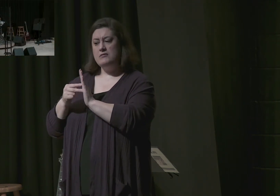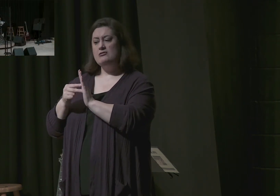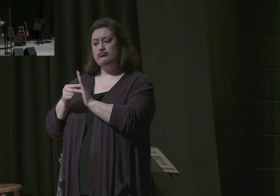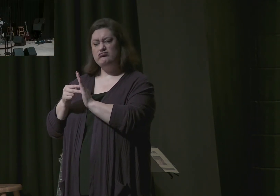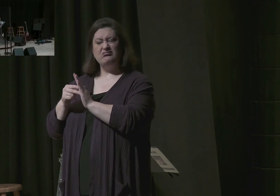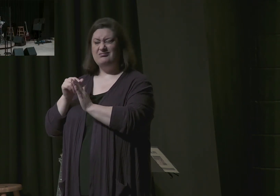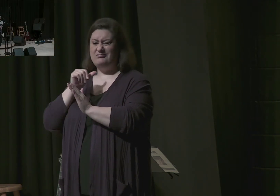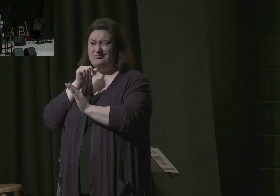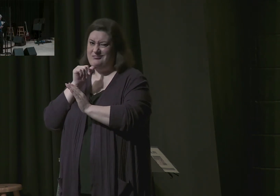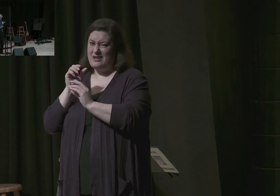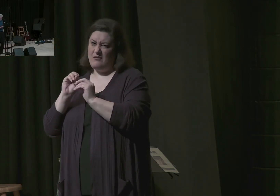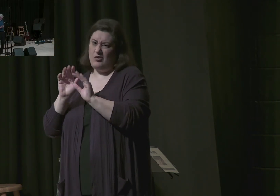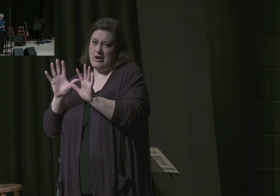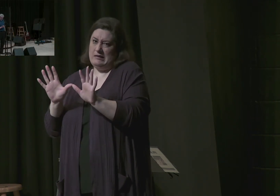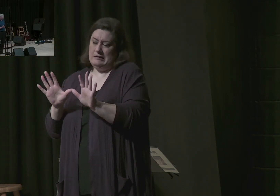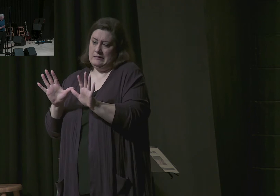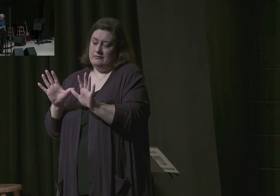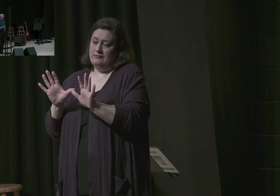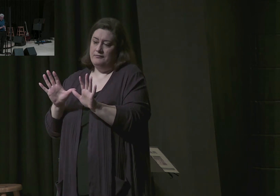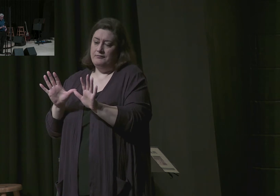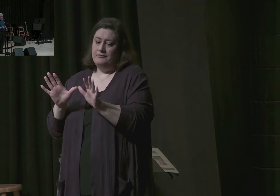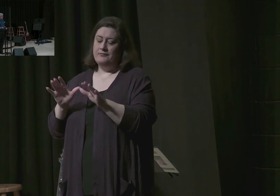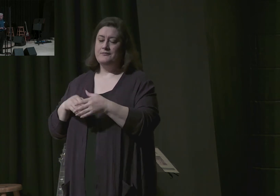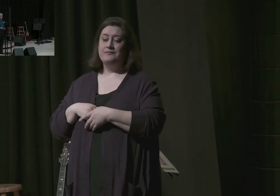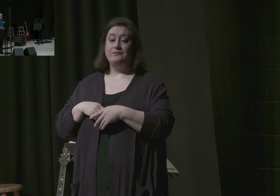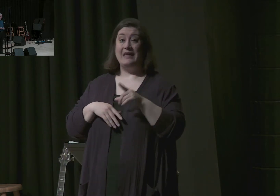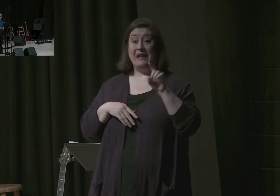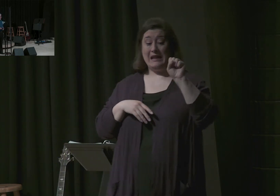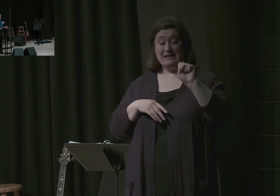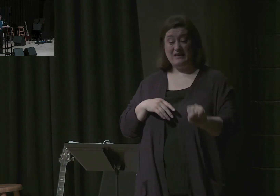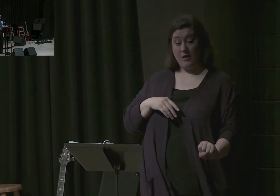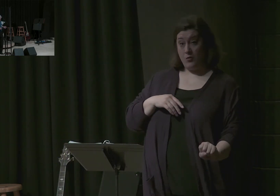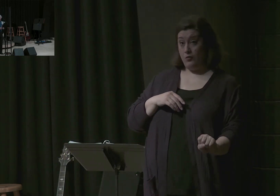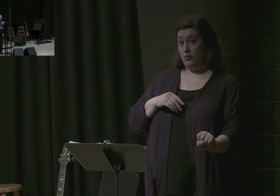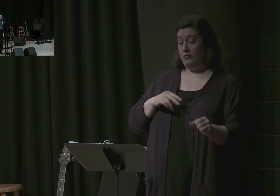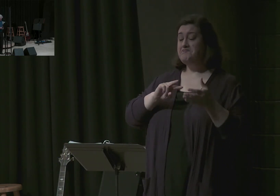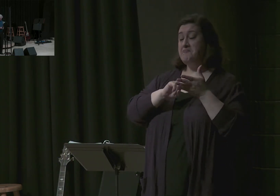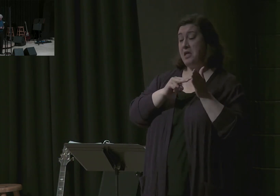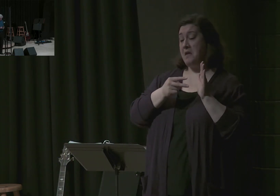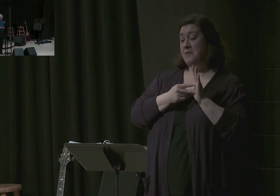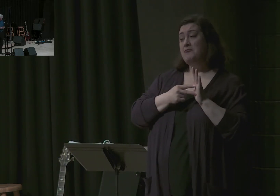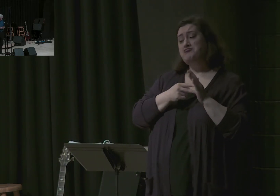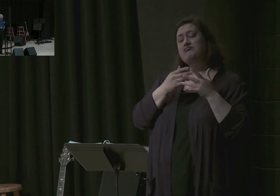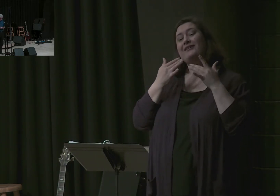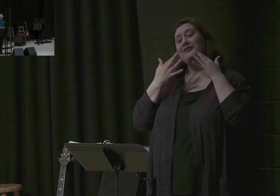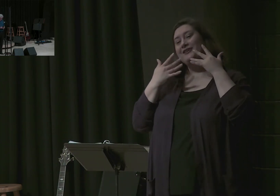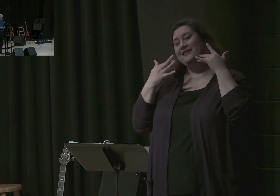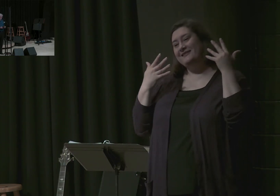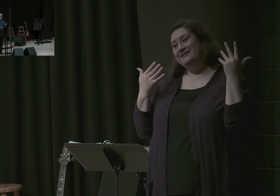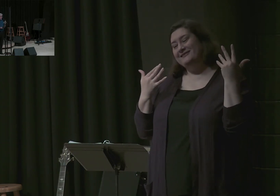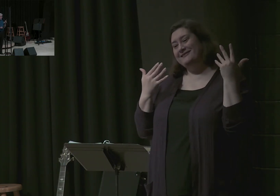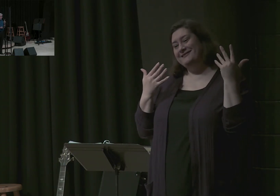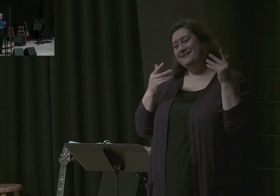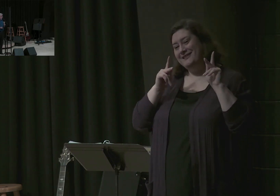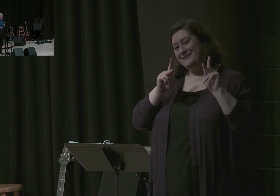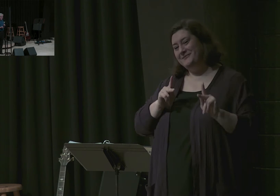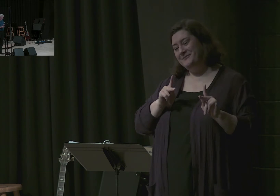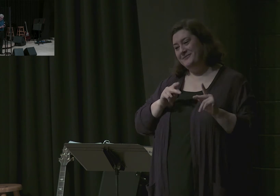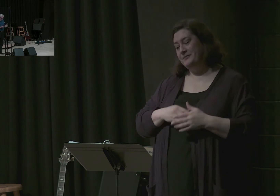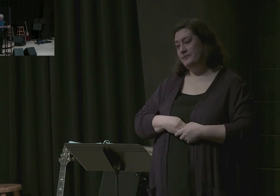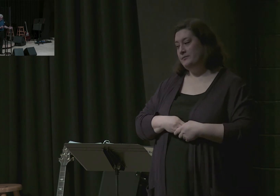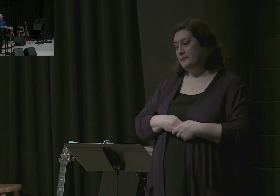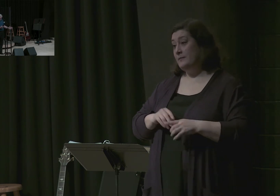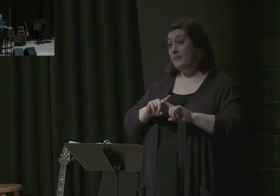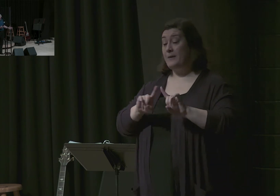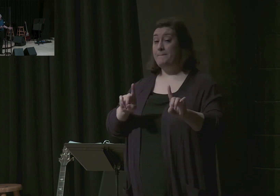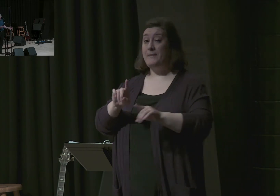but not too bright. But from the South, they're just a pleasant person. But to the British,